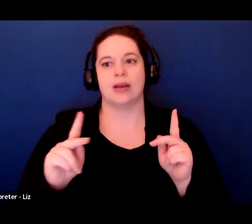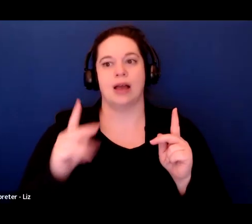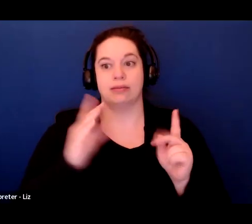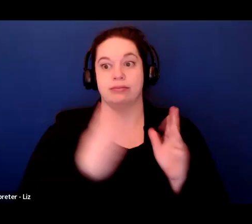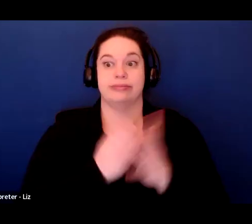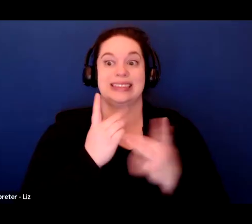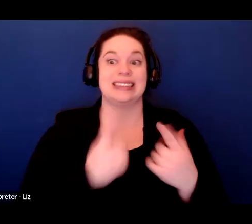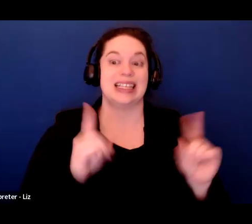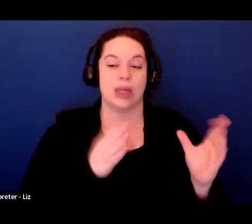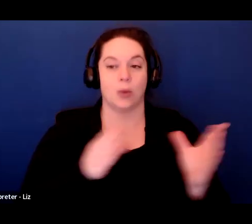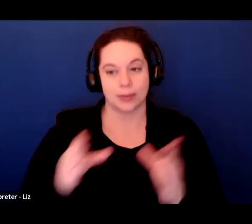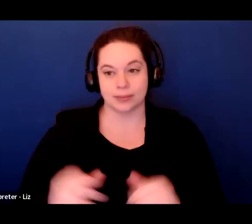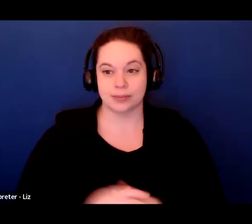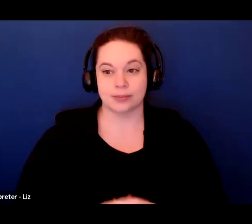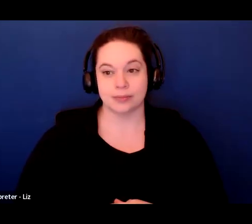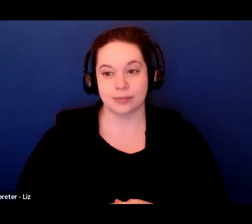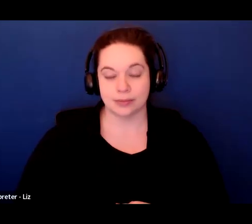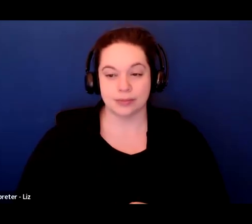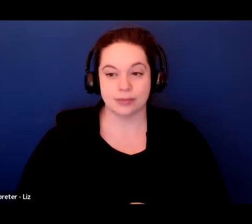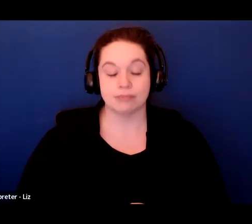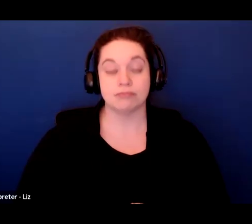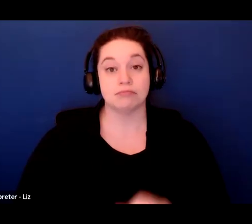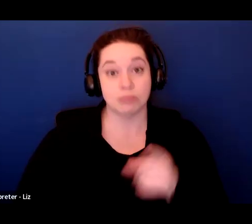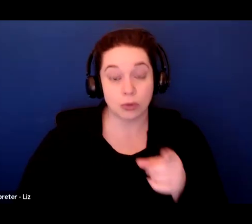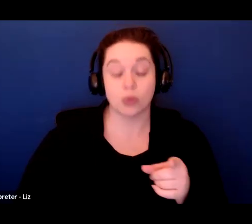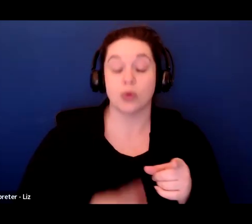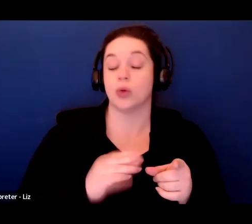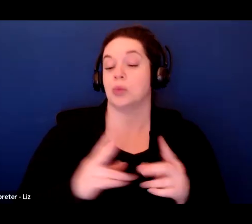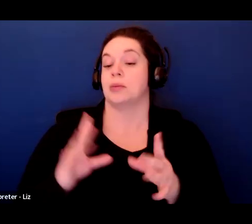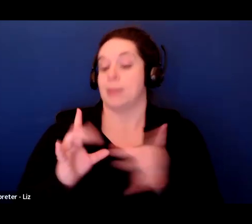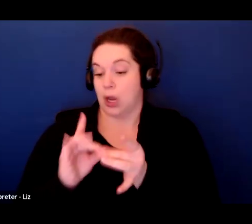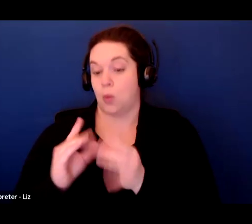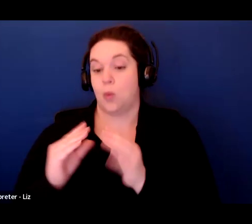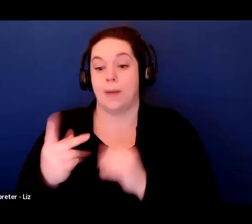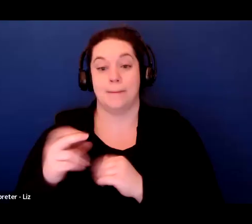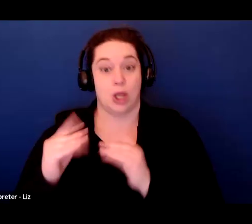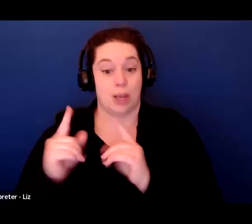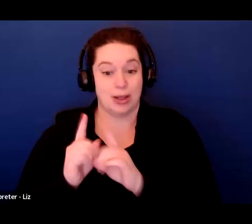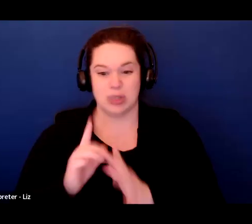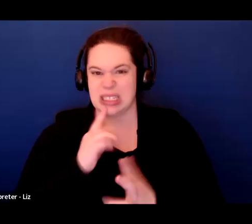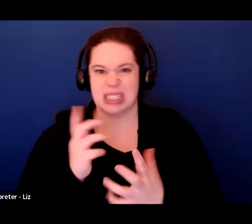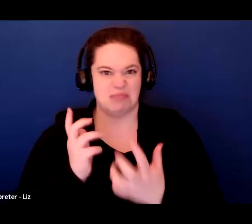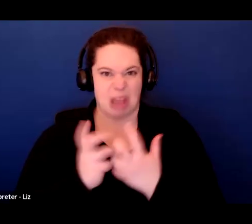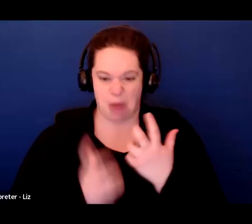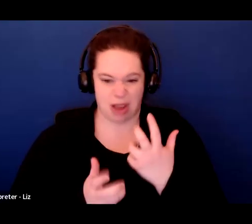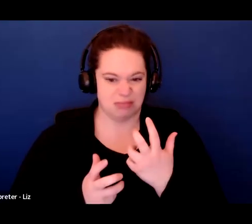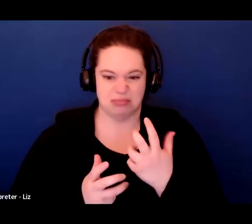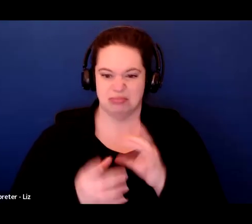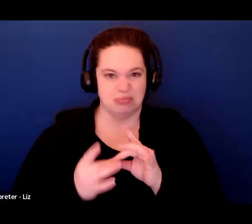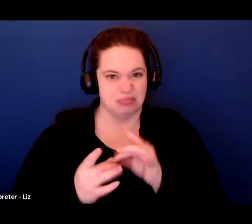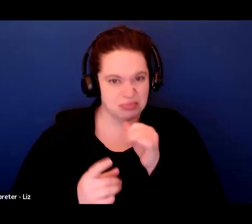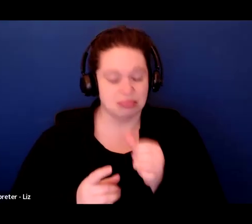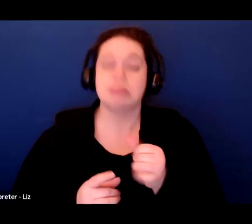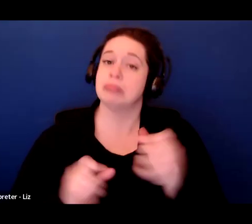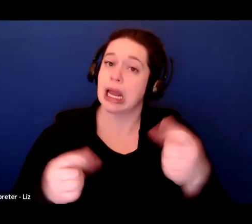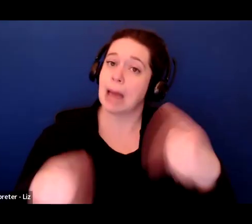that. Now, if it turns out that you and your peer mentor don't really hit it off, and it sometimes